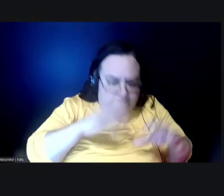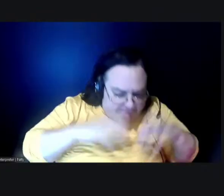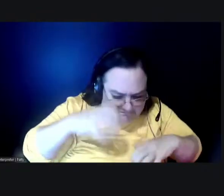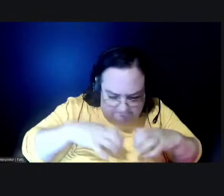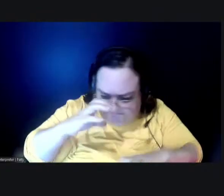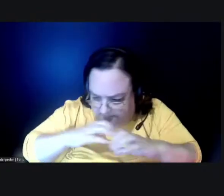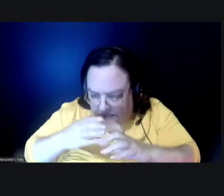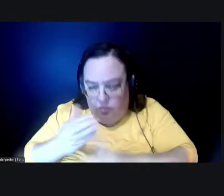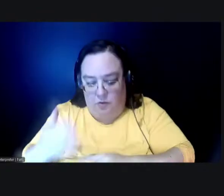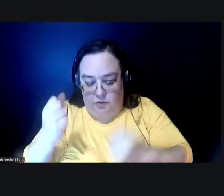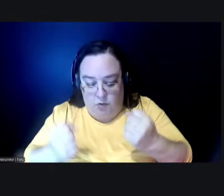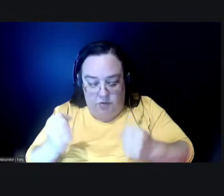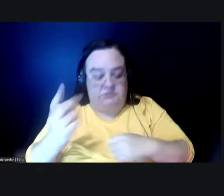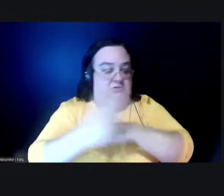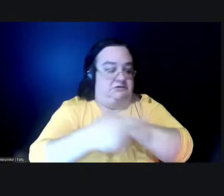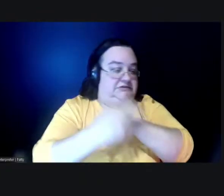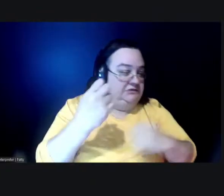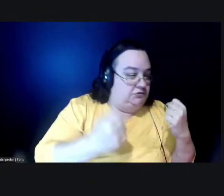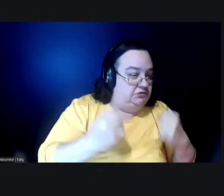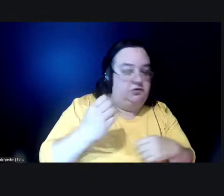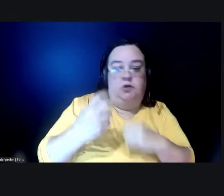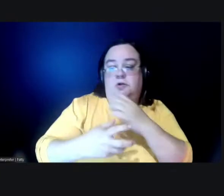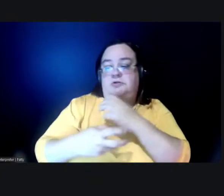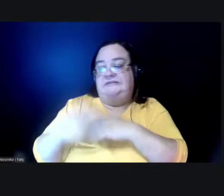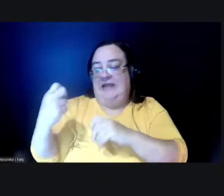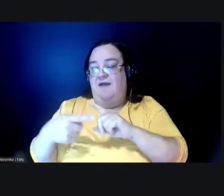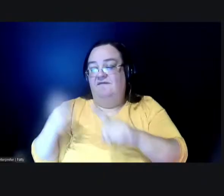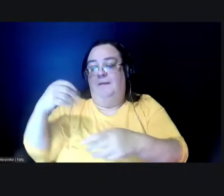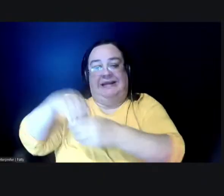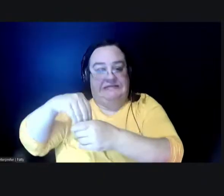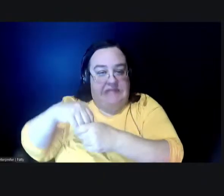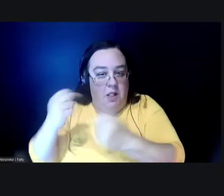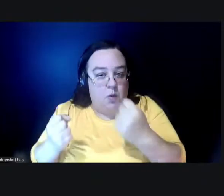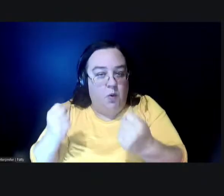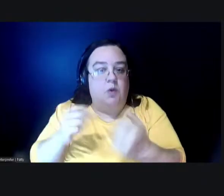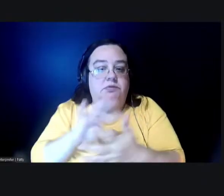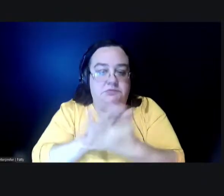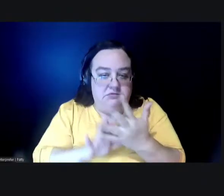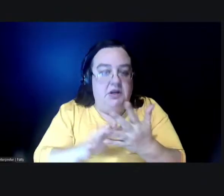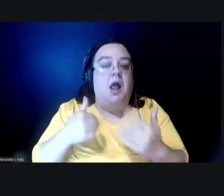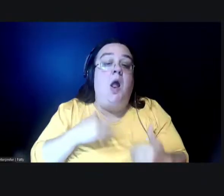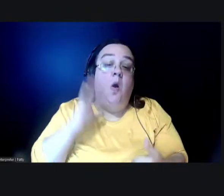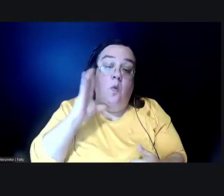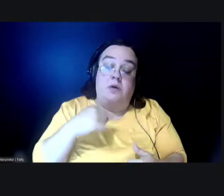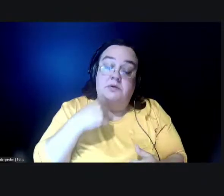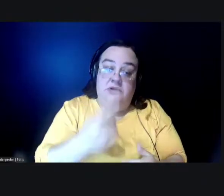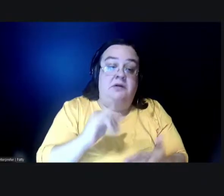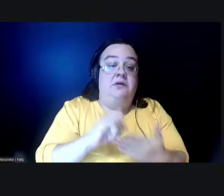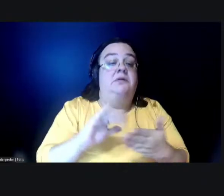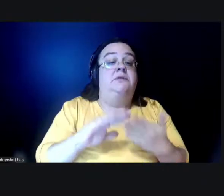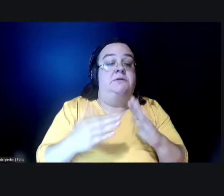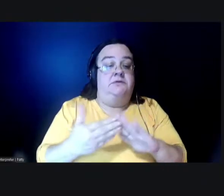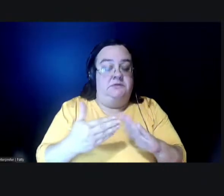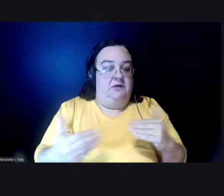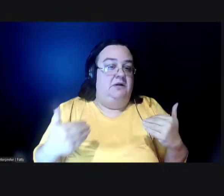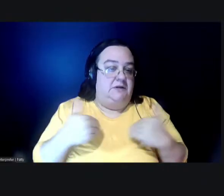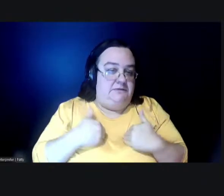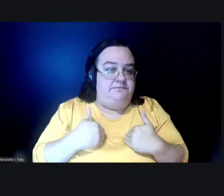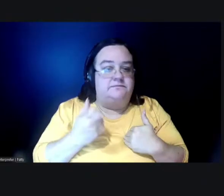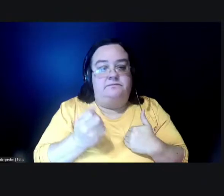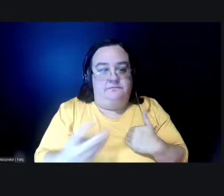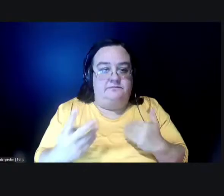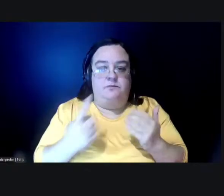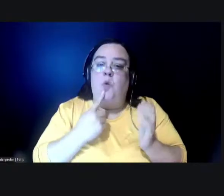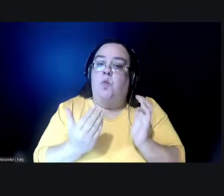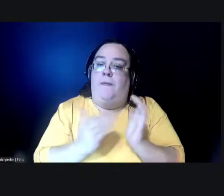vehicle thefts, theft from autos, and such. I will tell you that the town has a handful of repeat